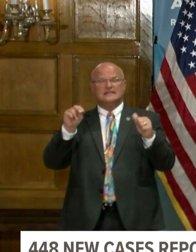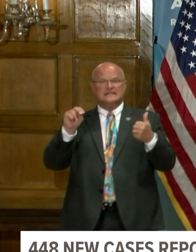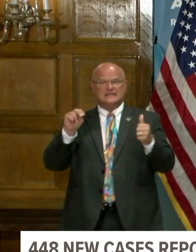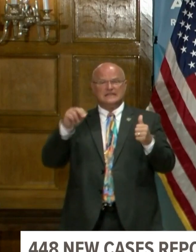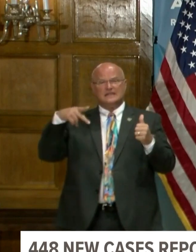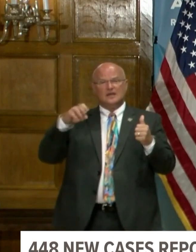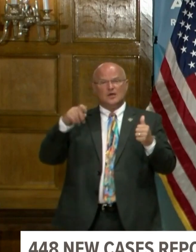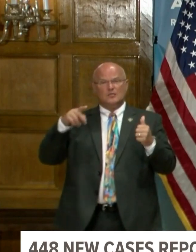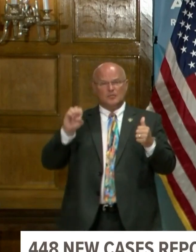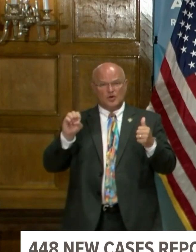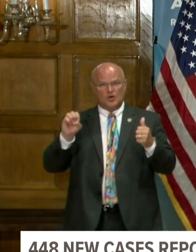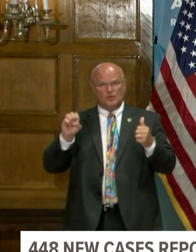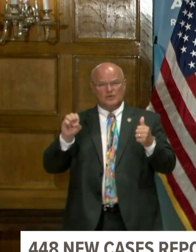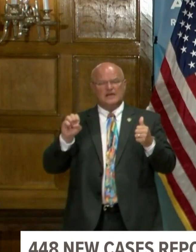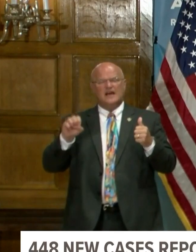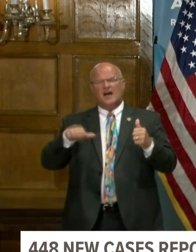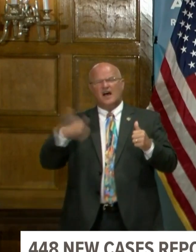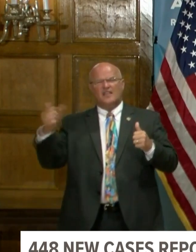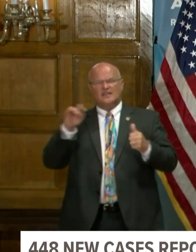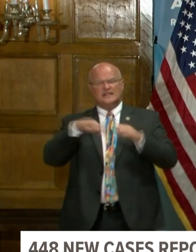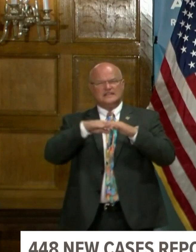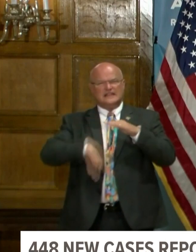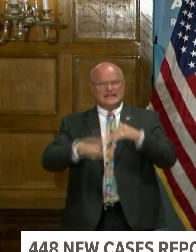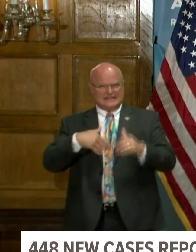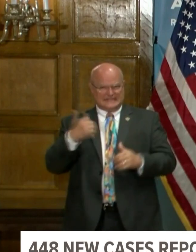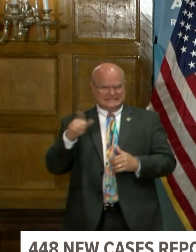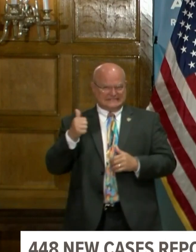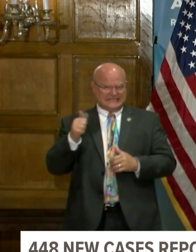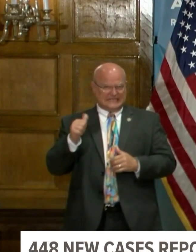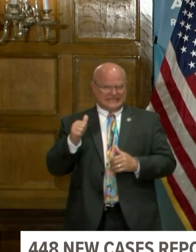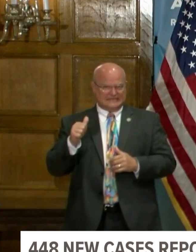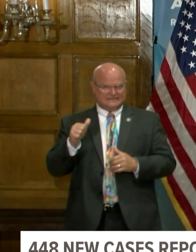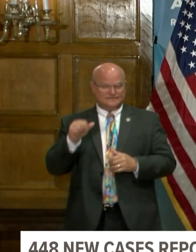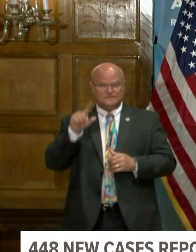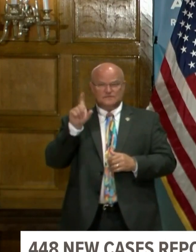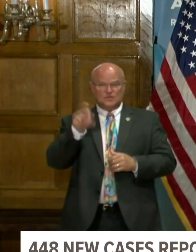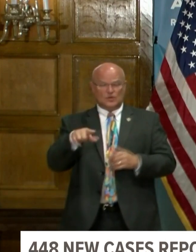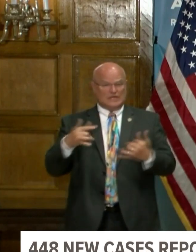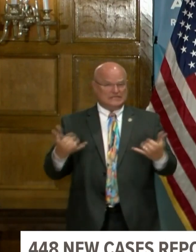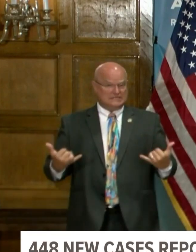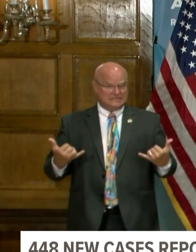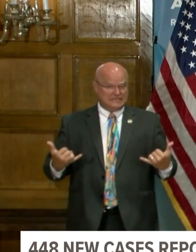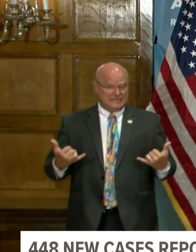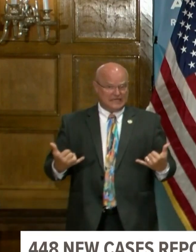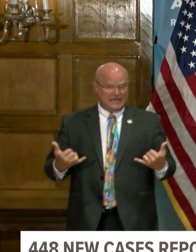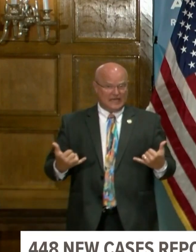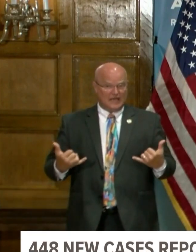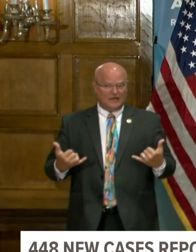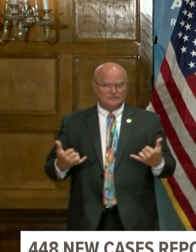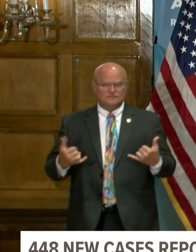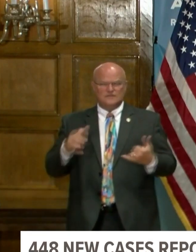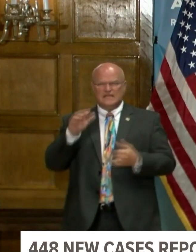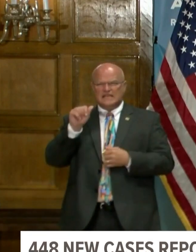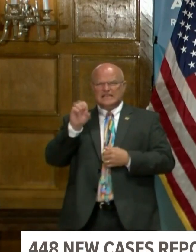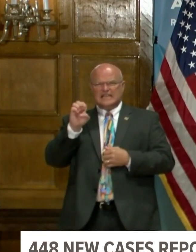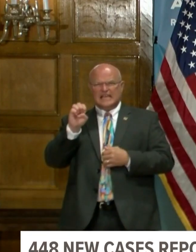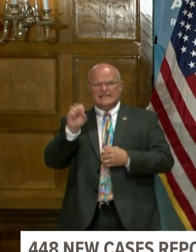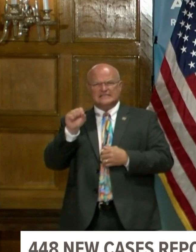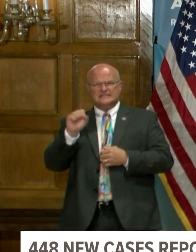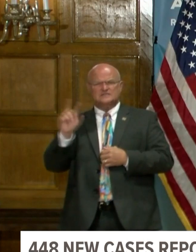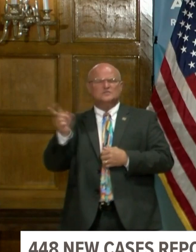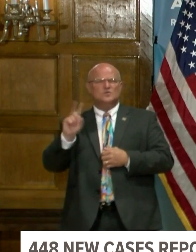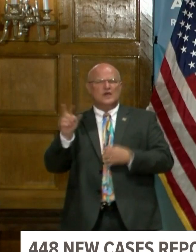County. All the rest are fewer than 10. Question is, where are these cases, especially